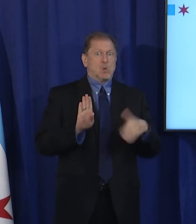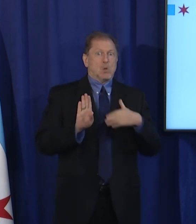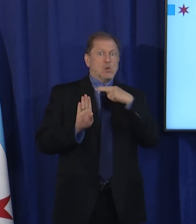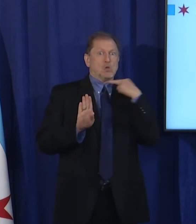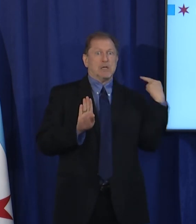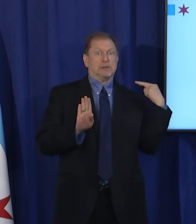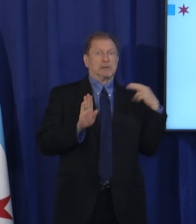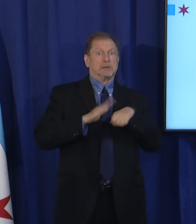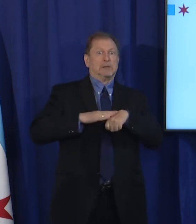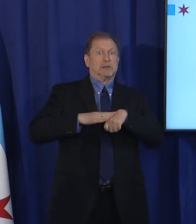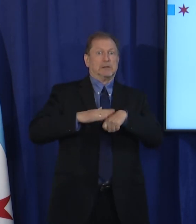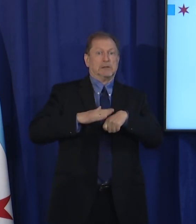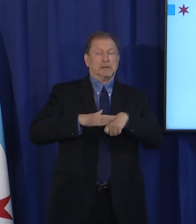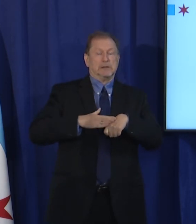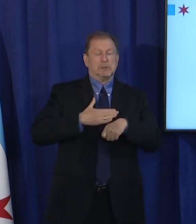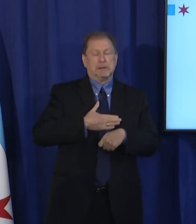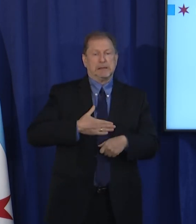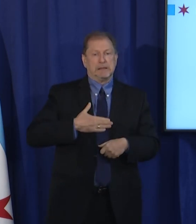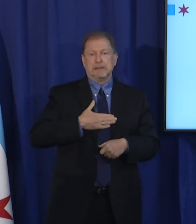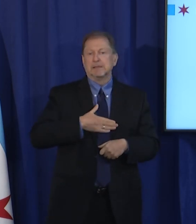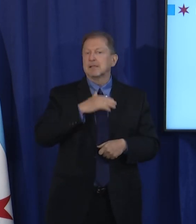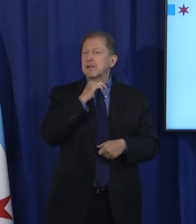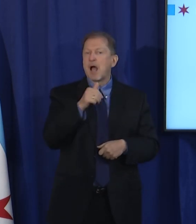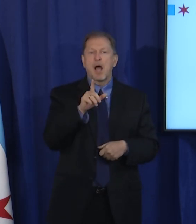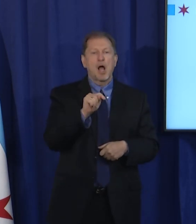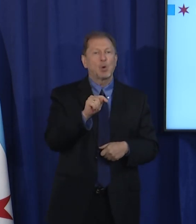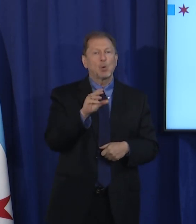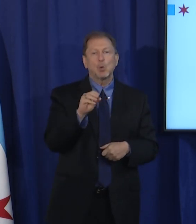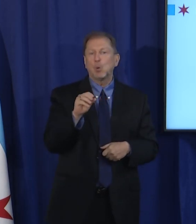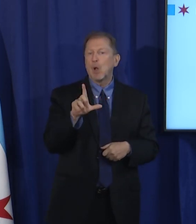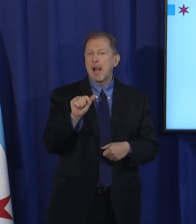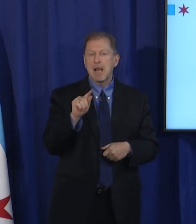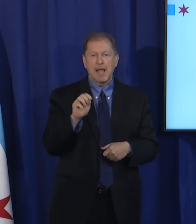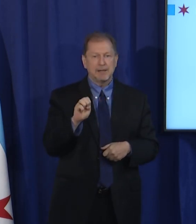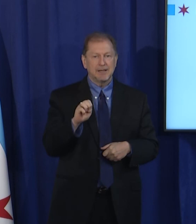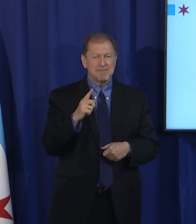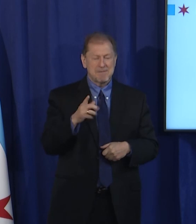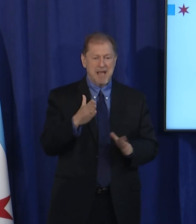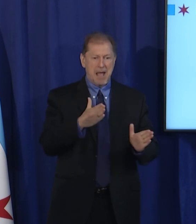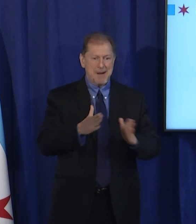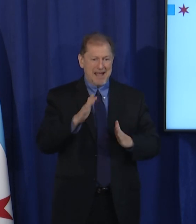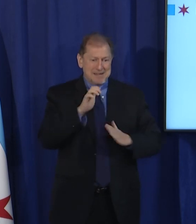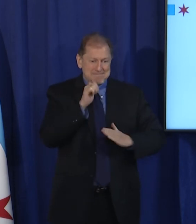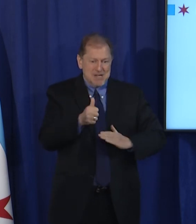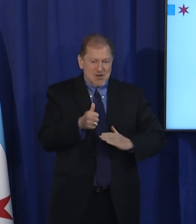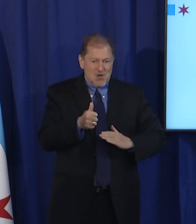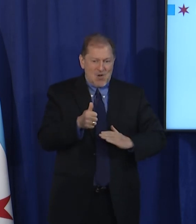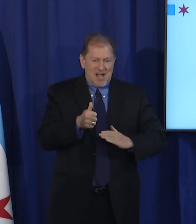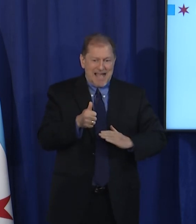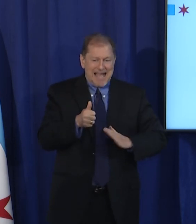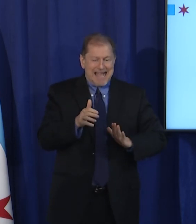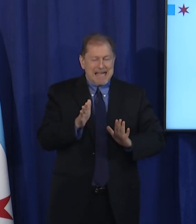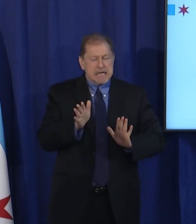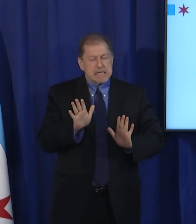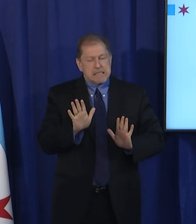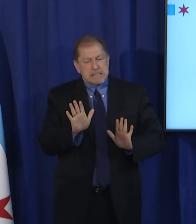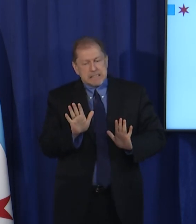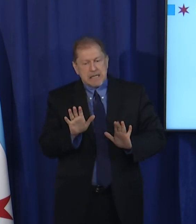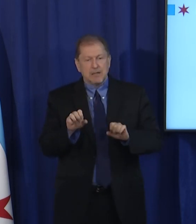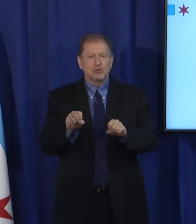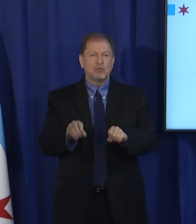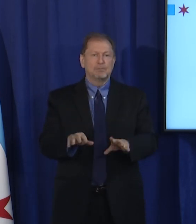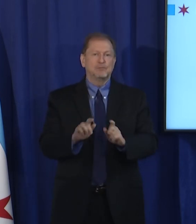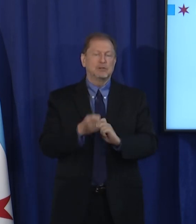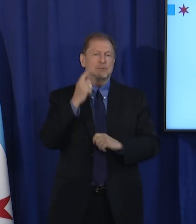it's not too late to change plans you might have even for tomorrow. Anything that we